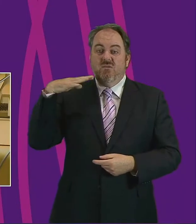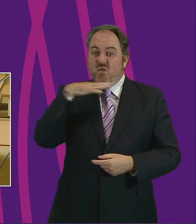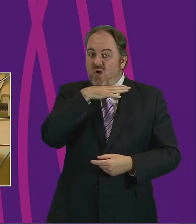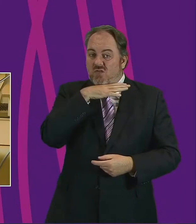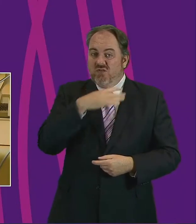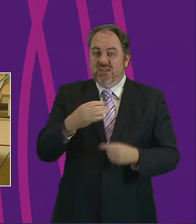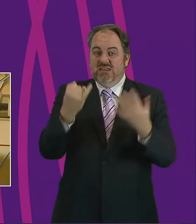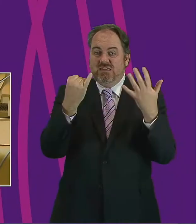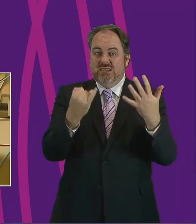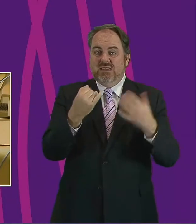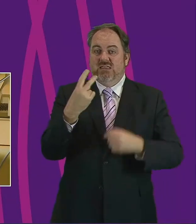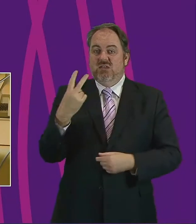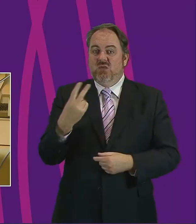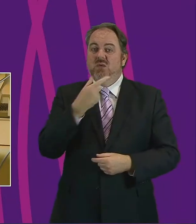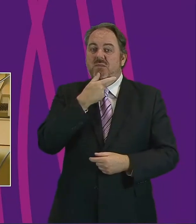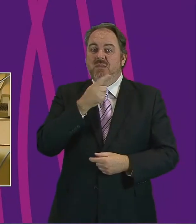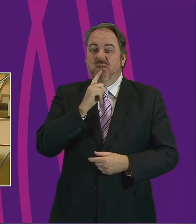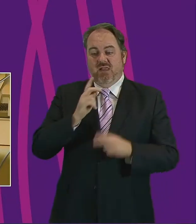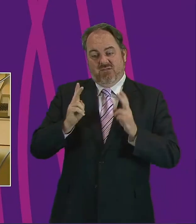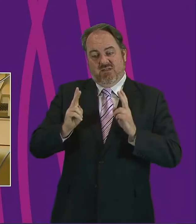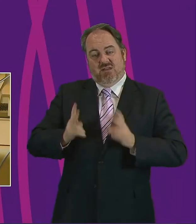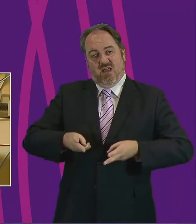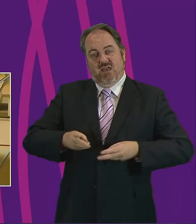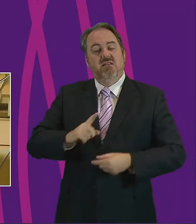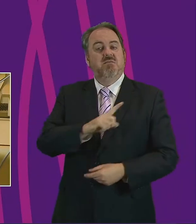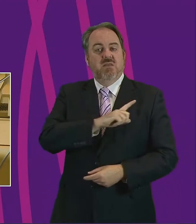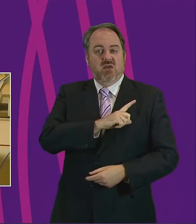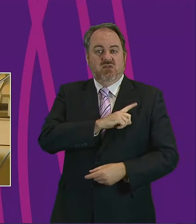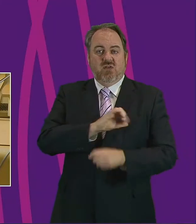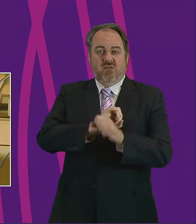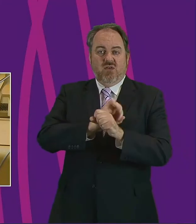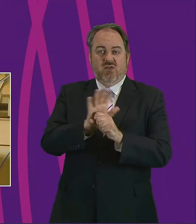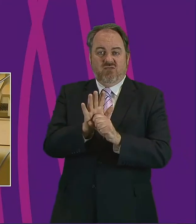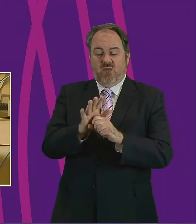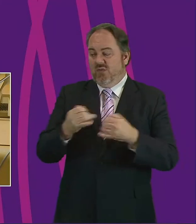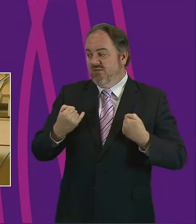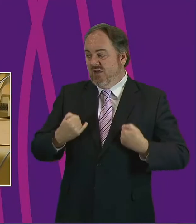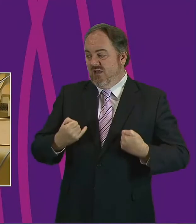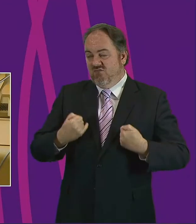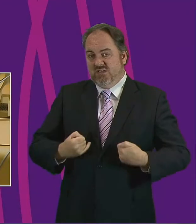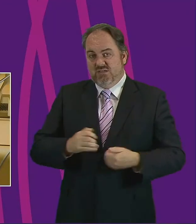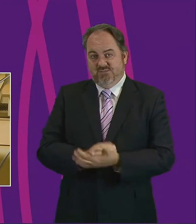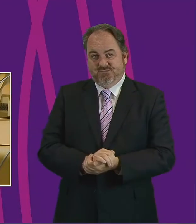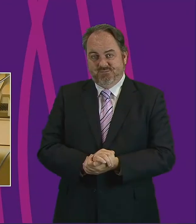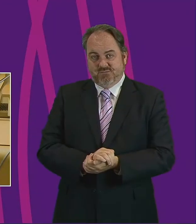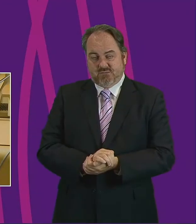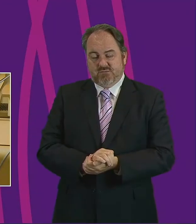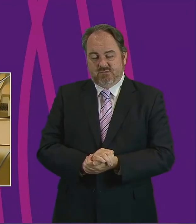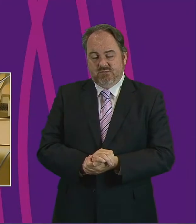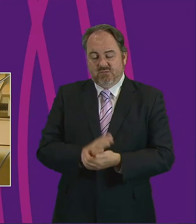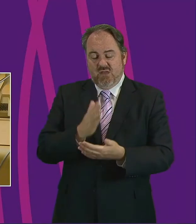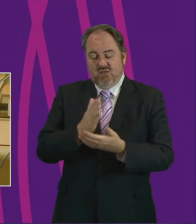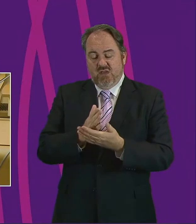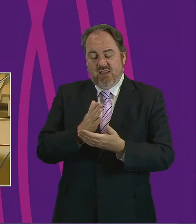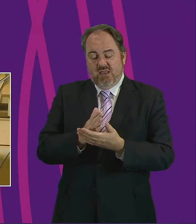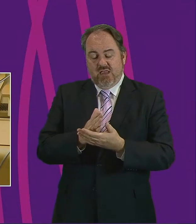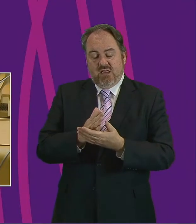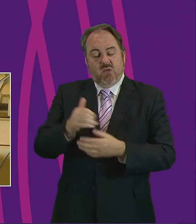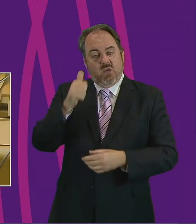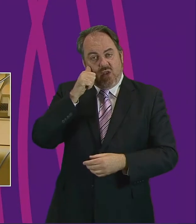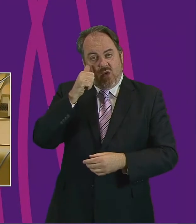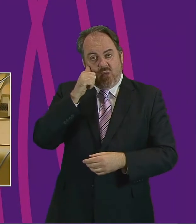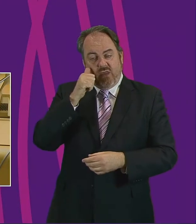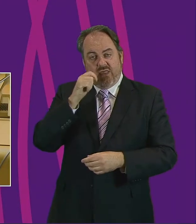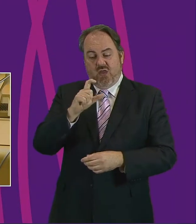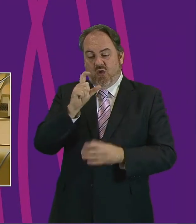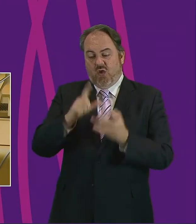2,462. National Records of Scotland has also just published its more detailed weekly report. Those figures report deaths where COVID has been confirmed